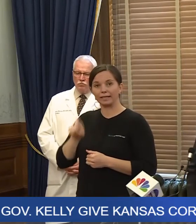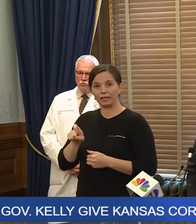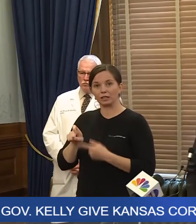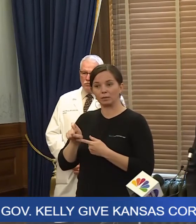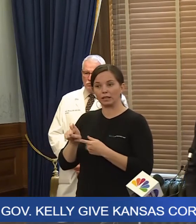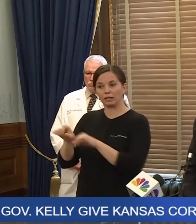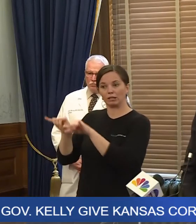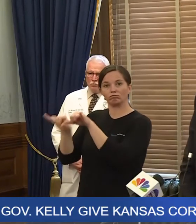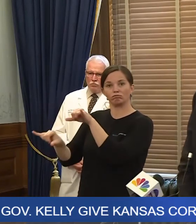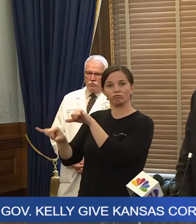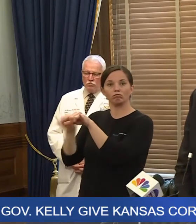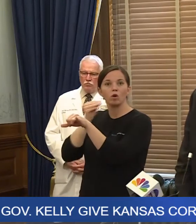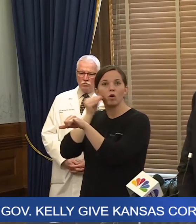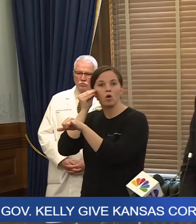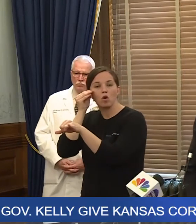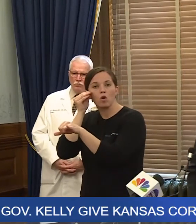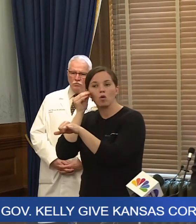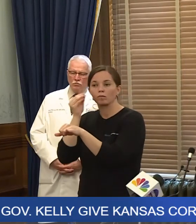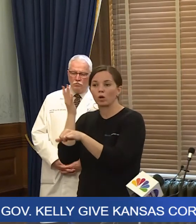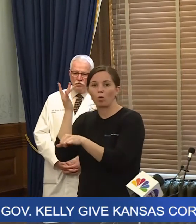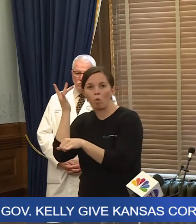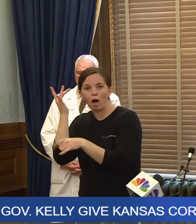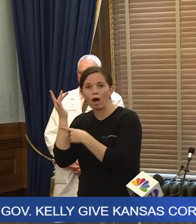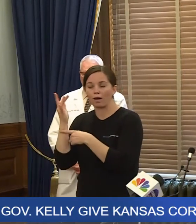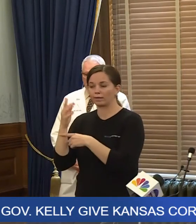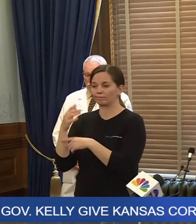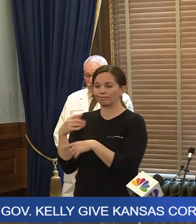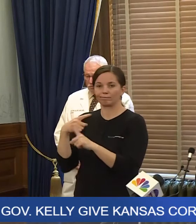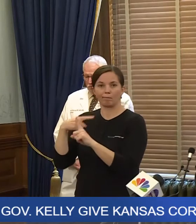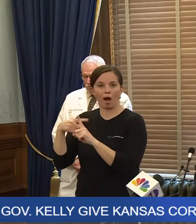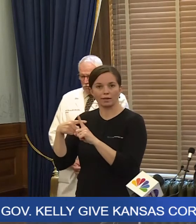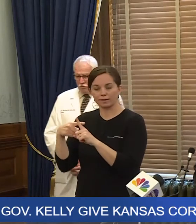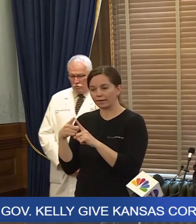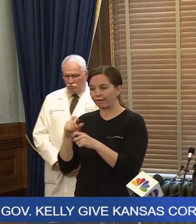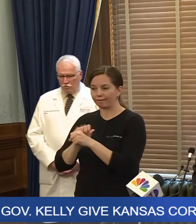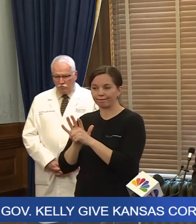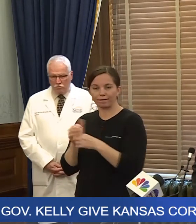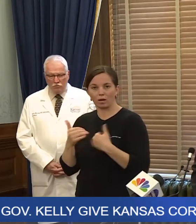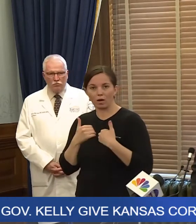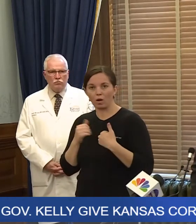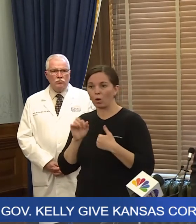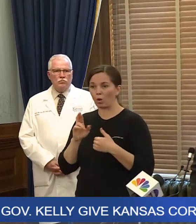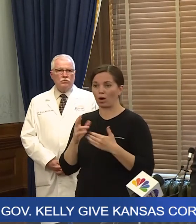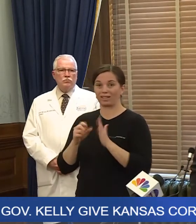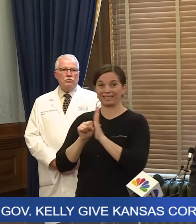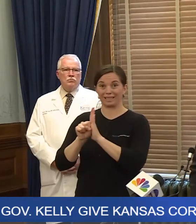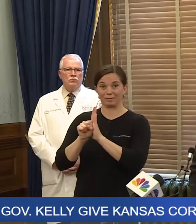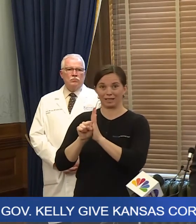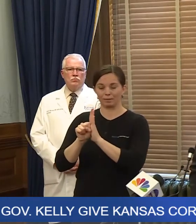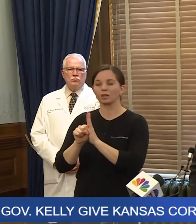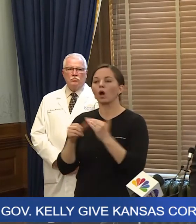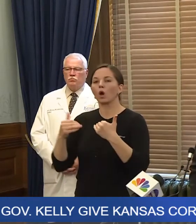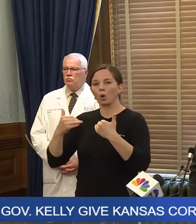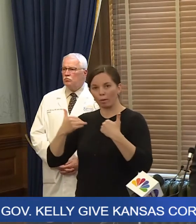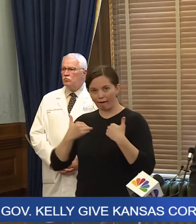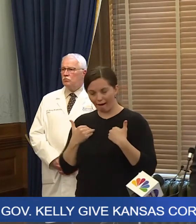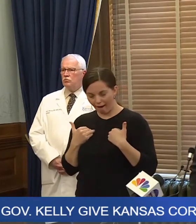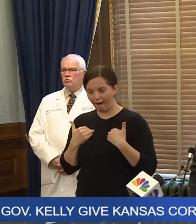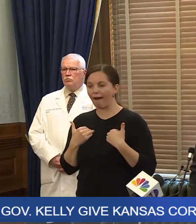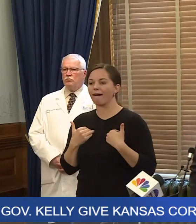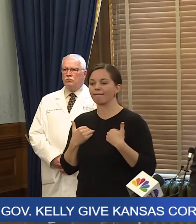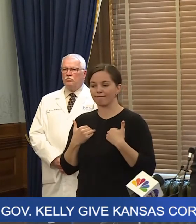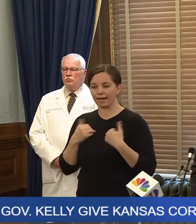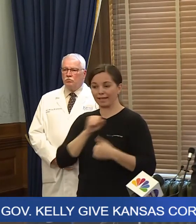facility because they've tested positive or they have the symptoms, we have the means to bring in some staff from other